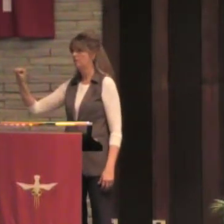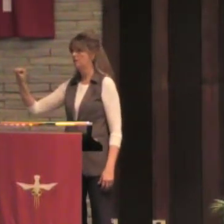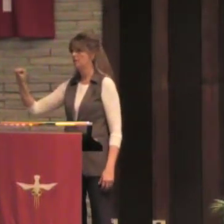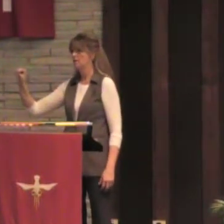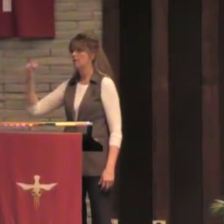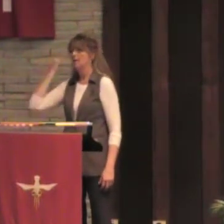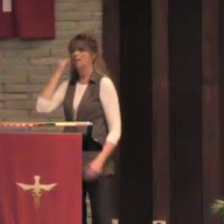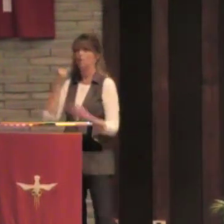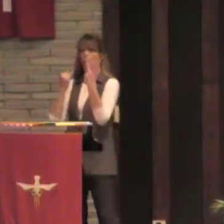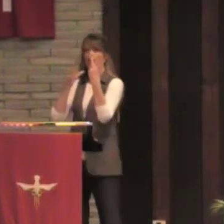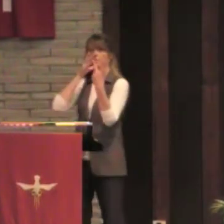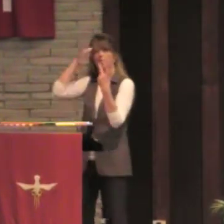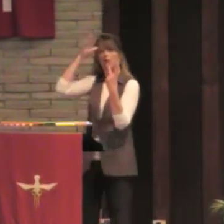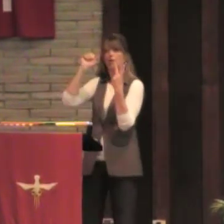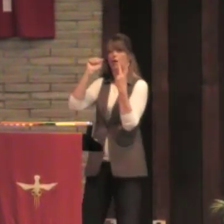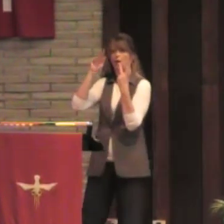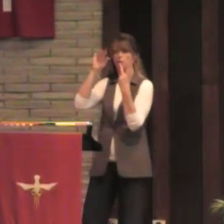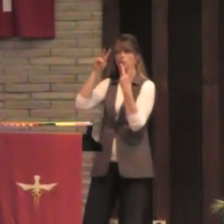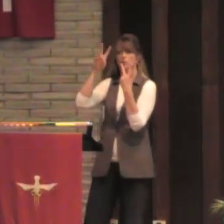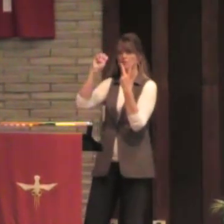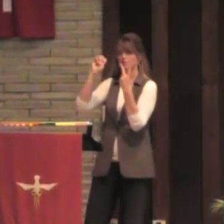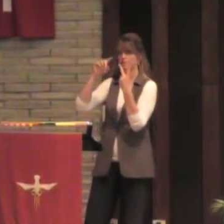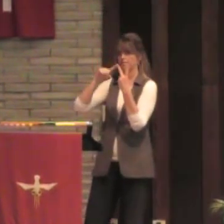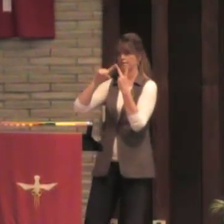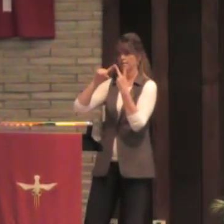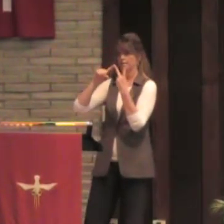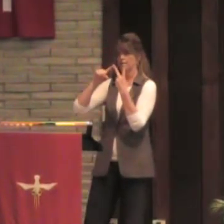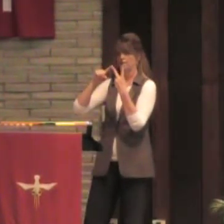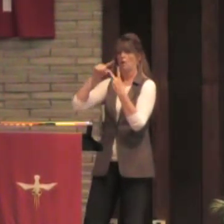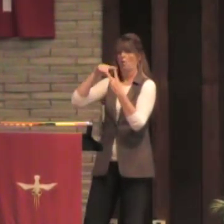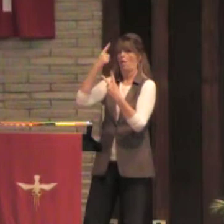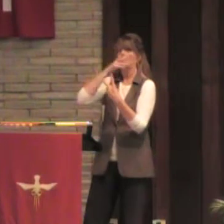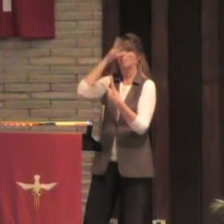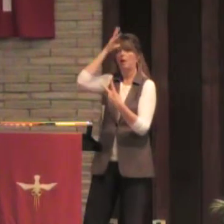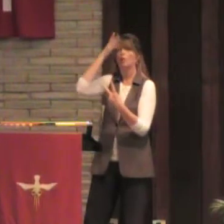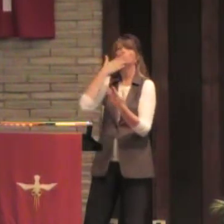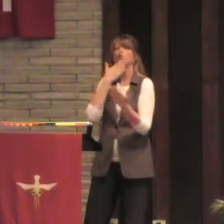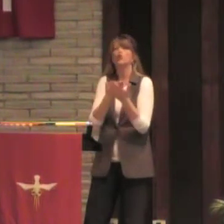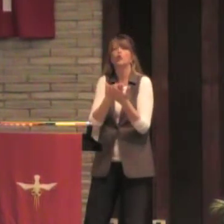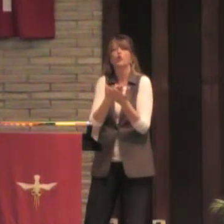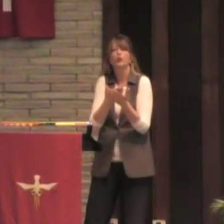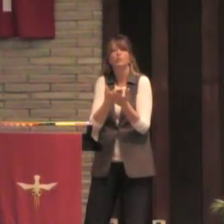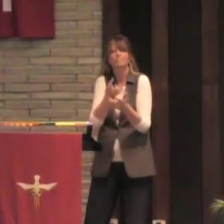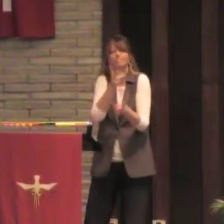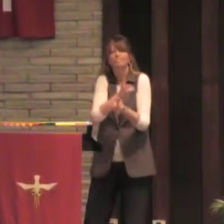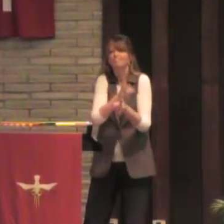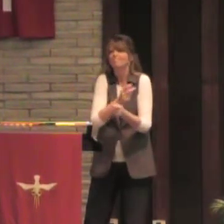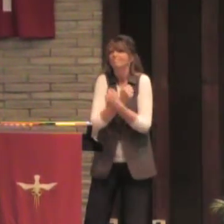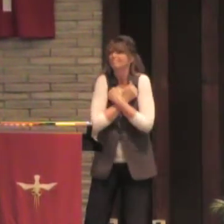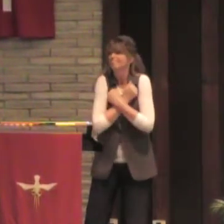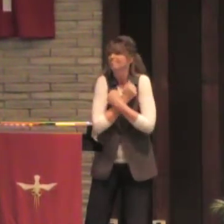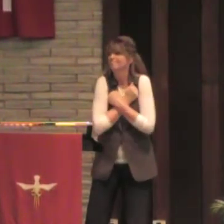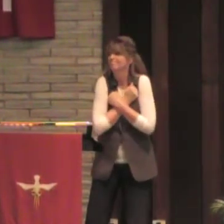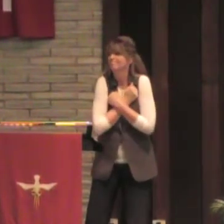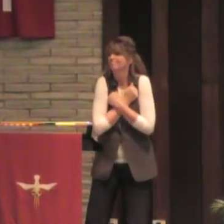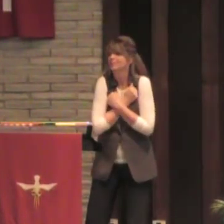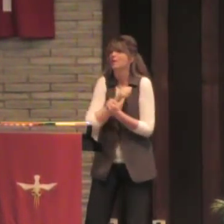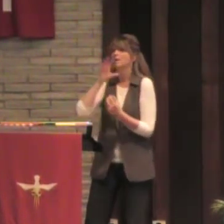chance. That's a lot. If you've got one of your two parents was abused and one was not, one was raised